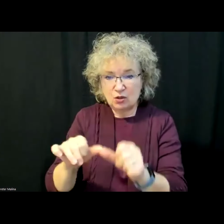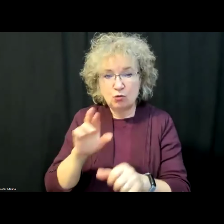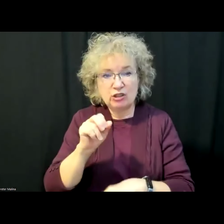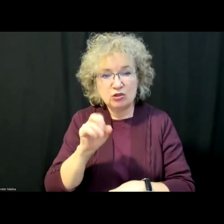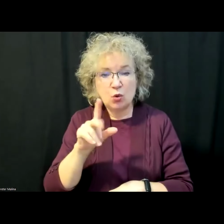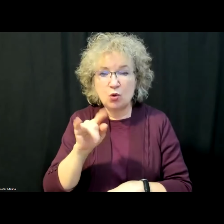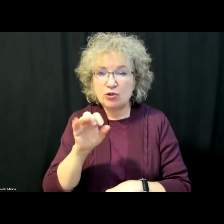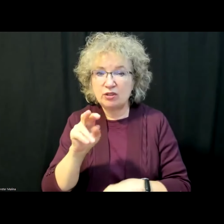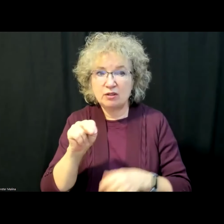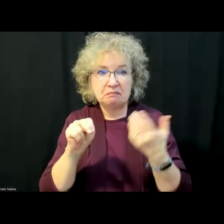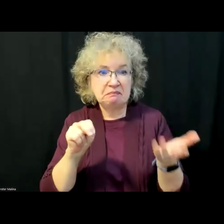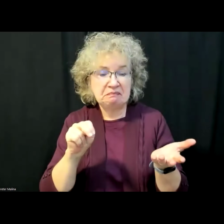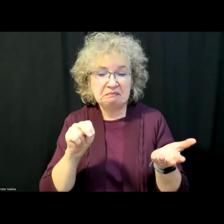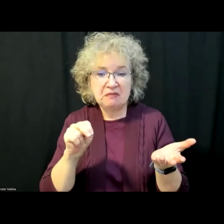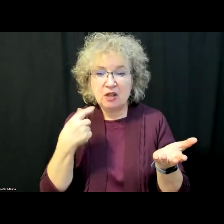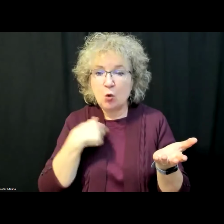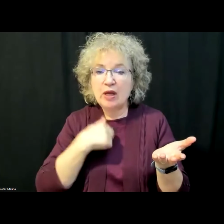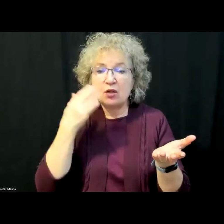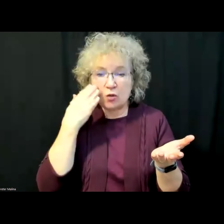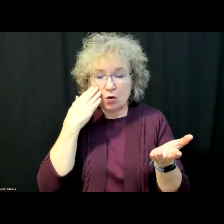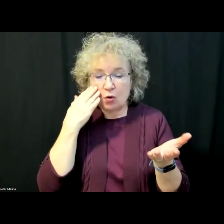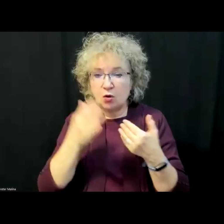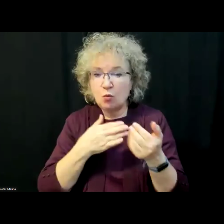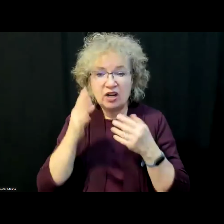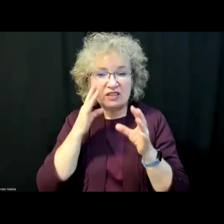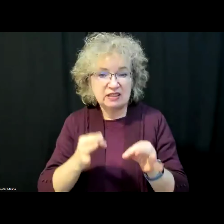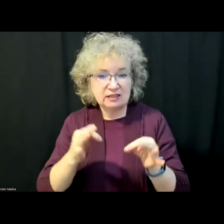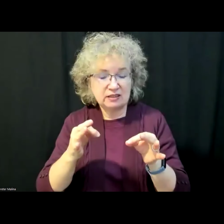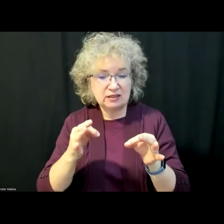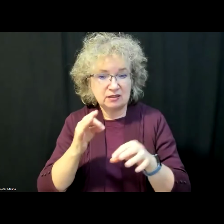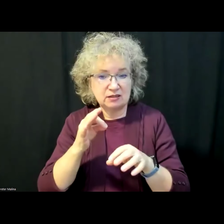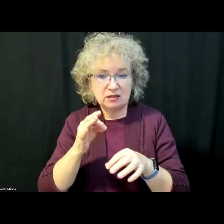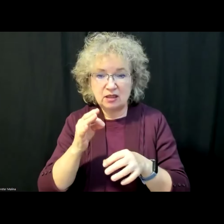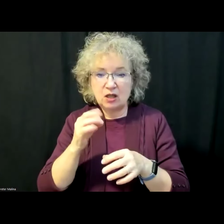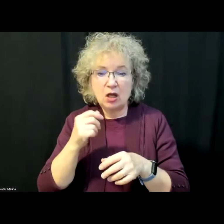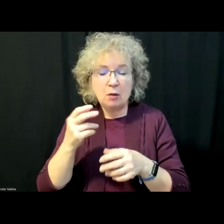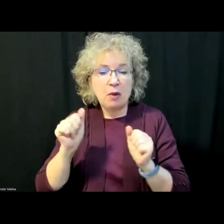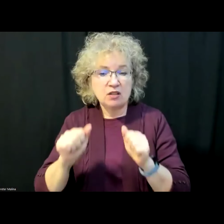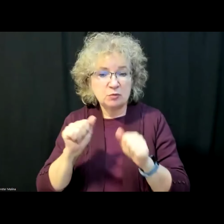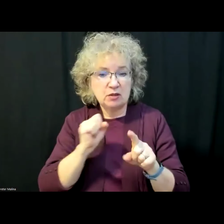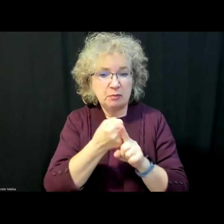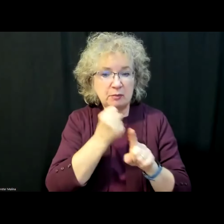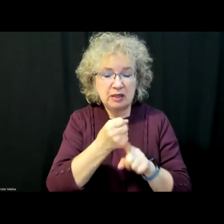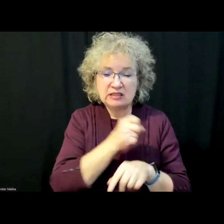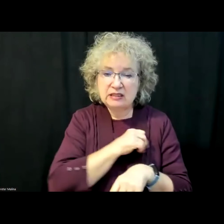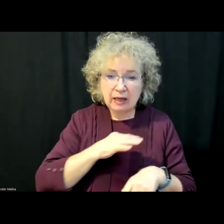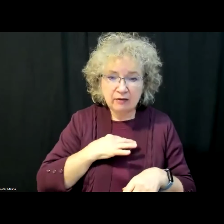We know that whatever decision is made, I mean, there's potential impacts to our SNAP program, our TANA program,